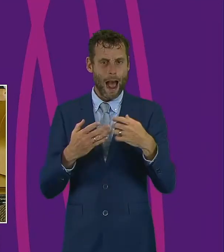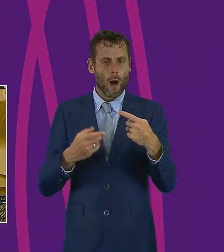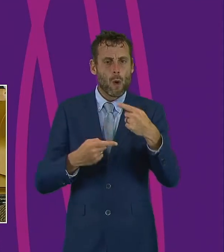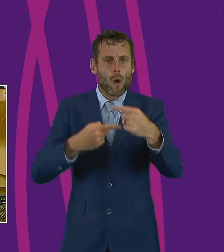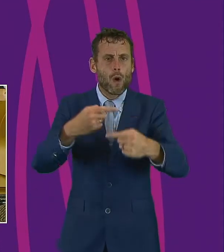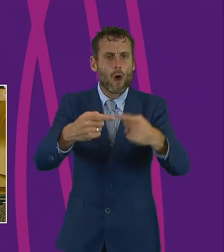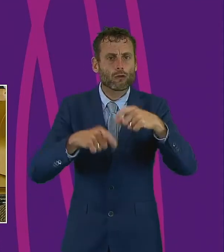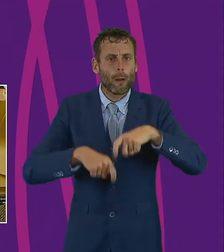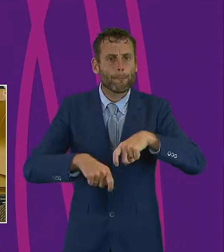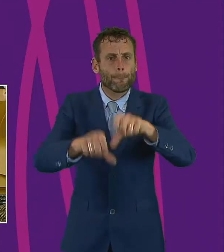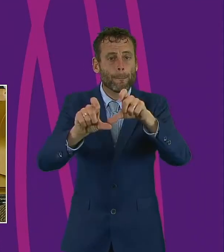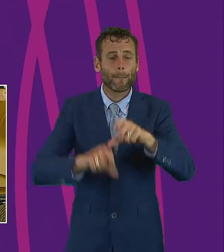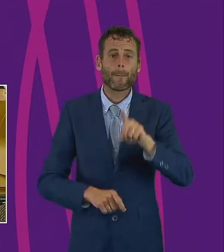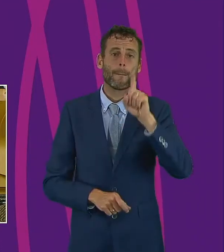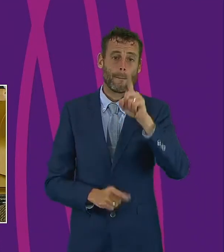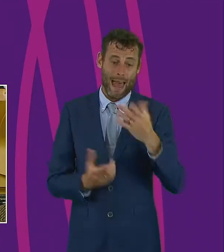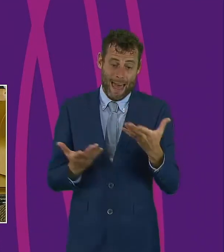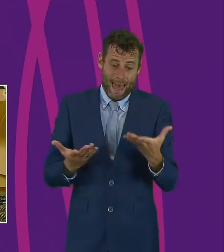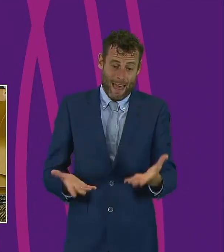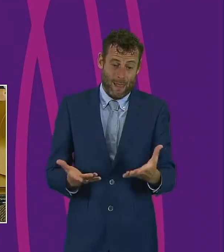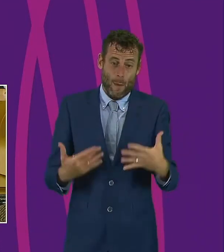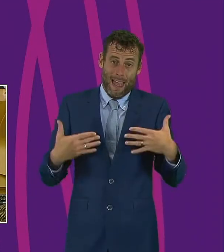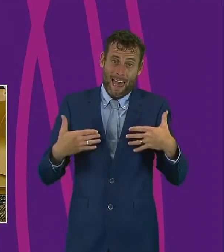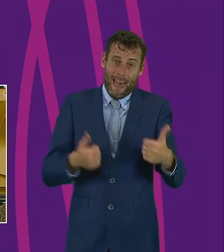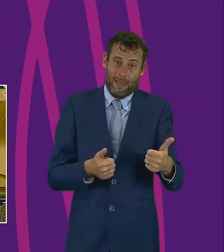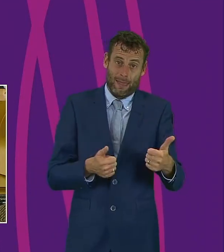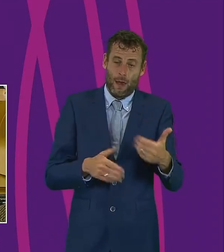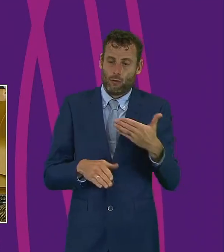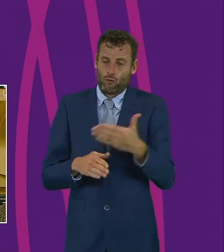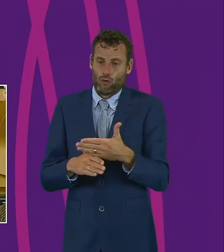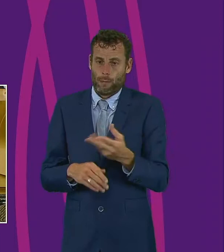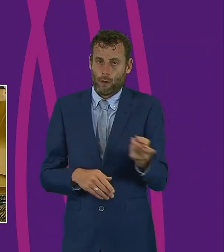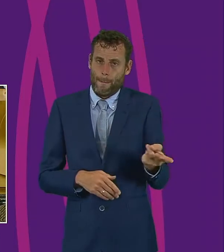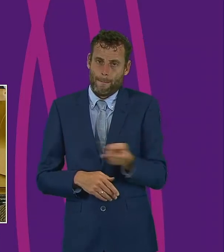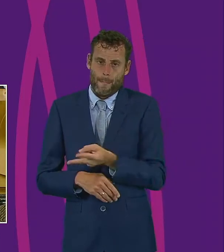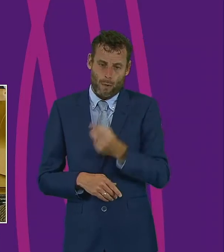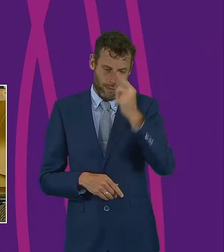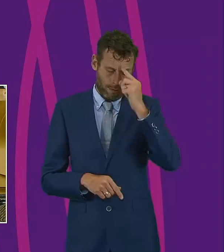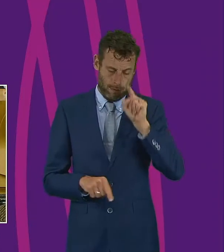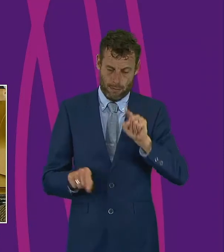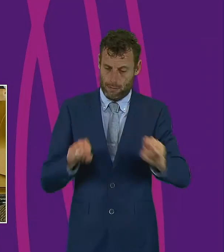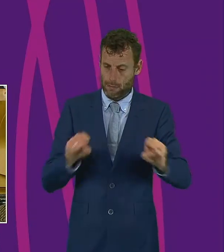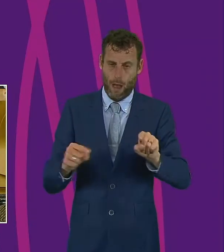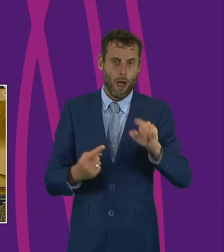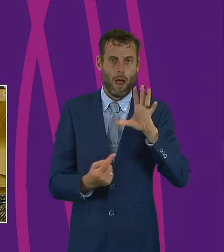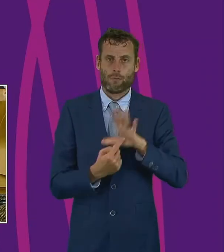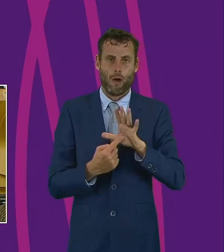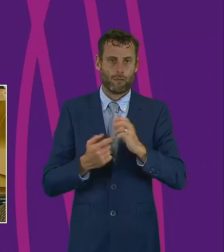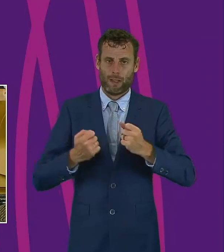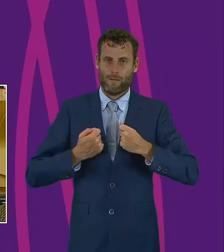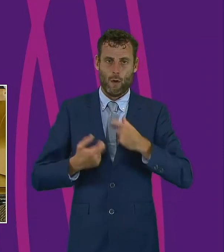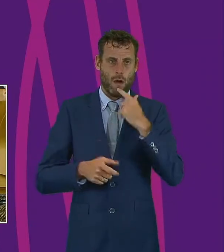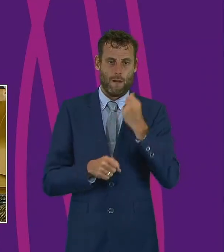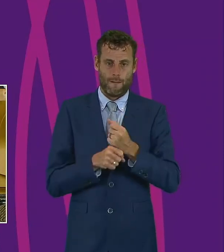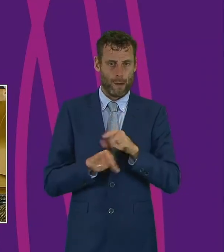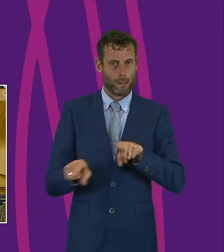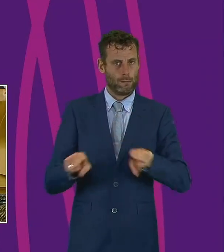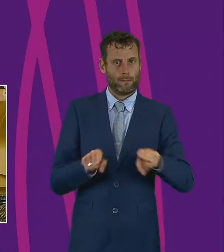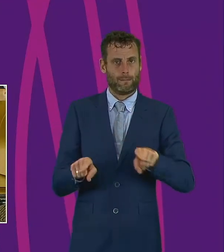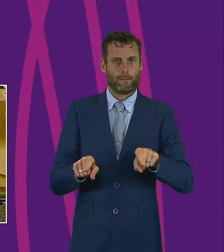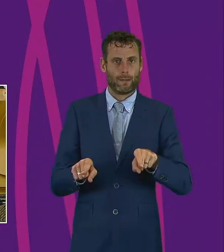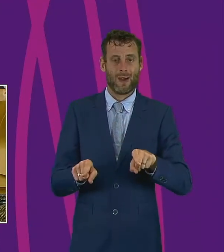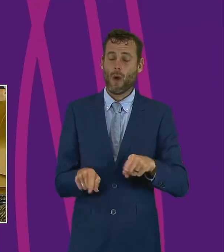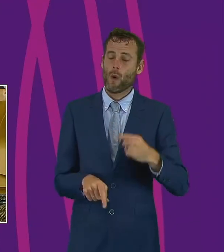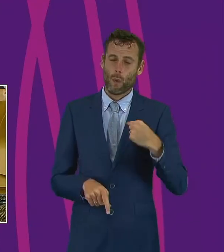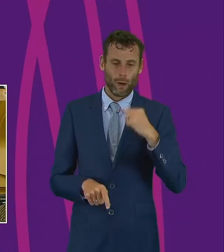for the foreseeable future, health and jobs are the twin priorities and the twin focus of this government. We will do everything we can